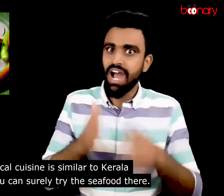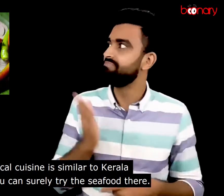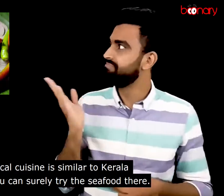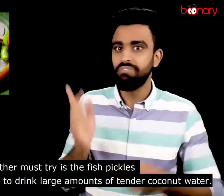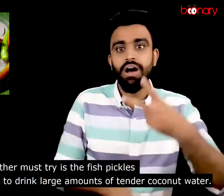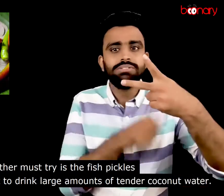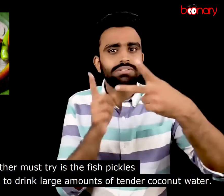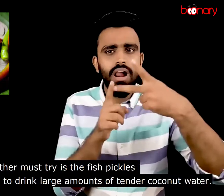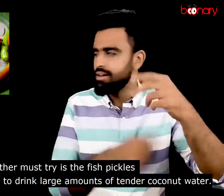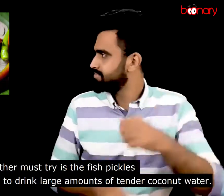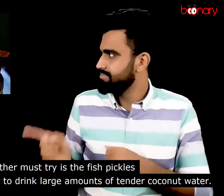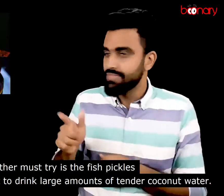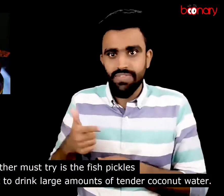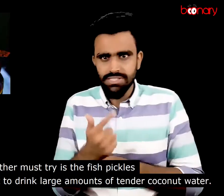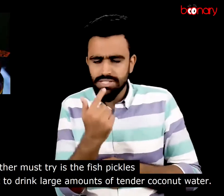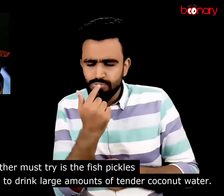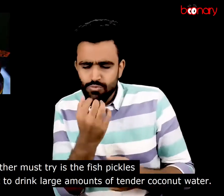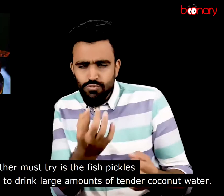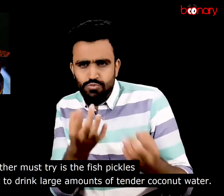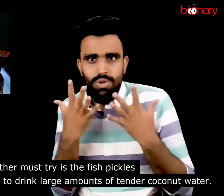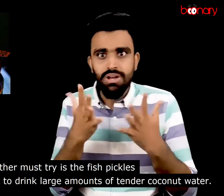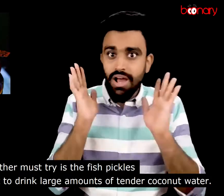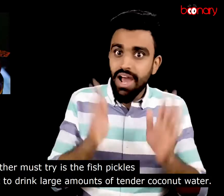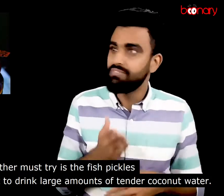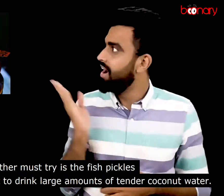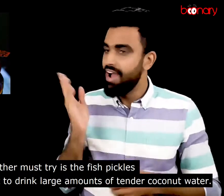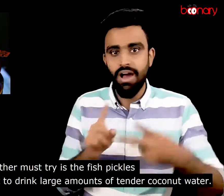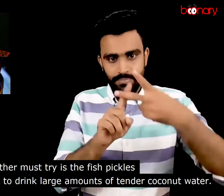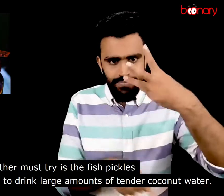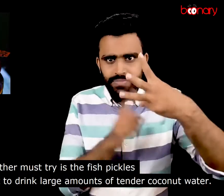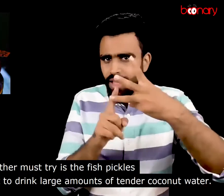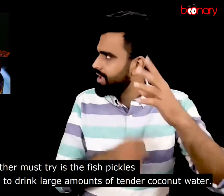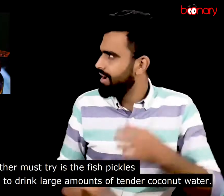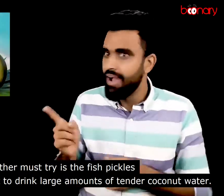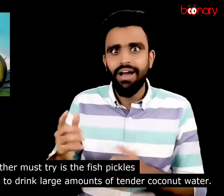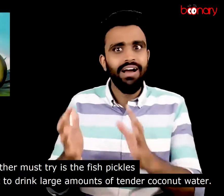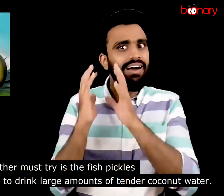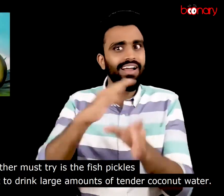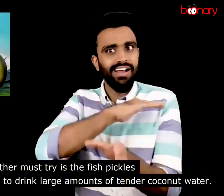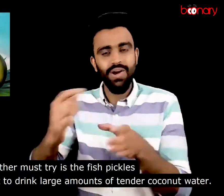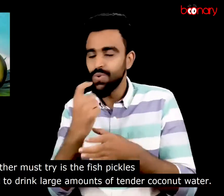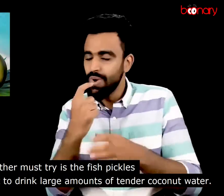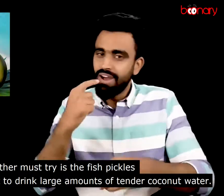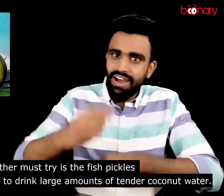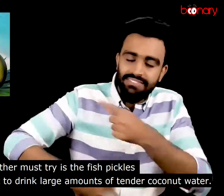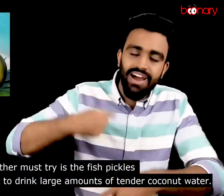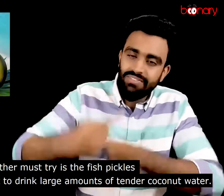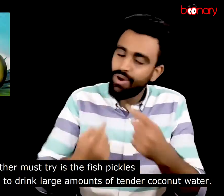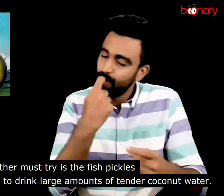Another must try is the fish pickles and don't forget to drink large amounts